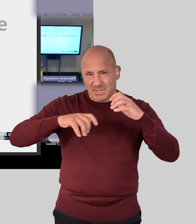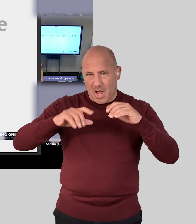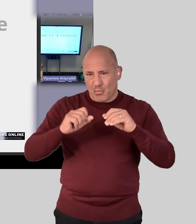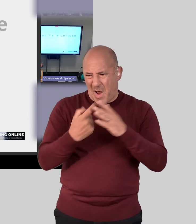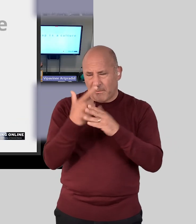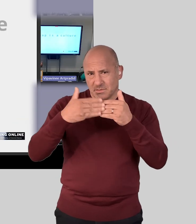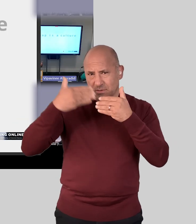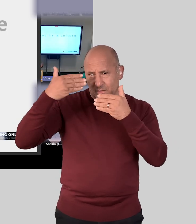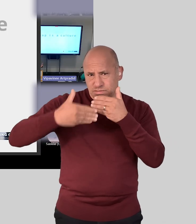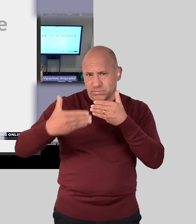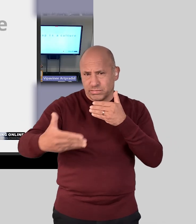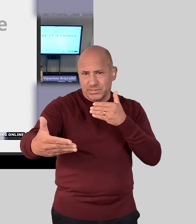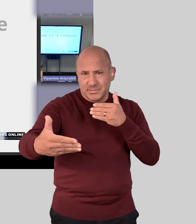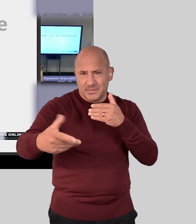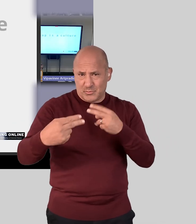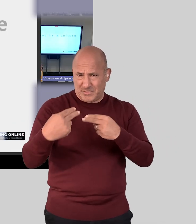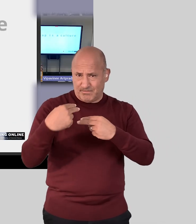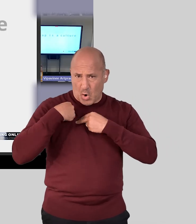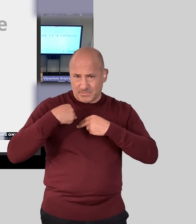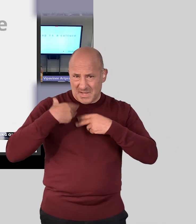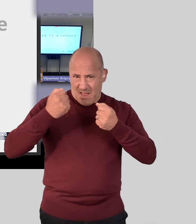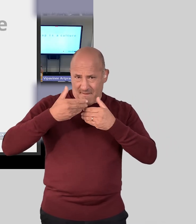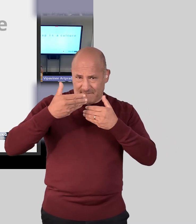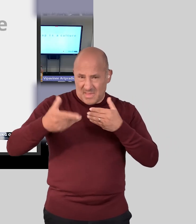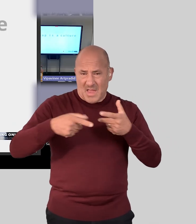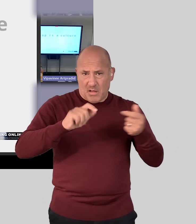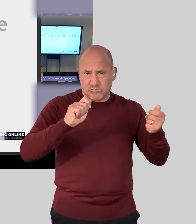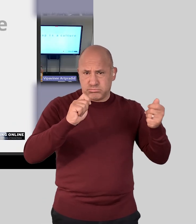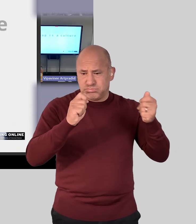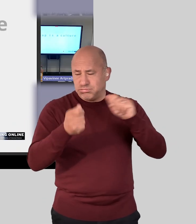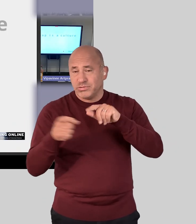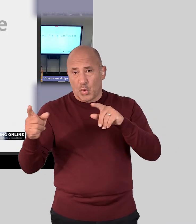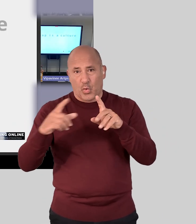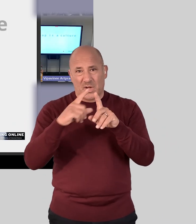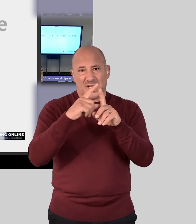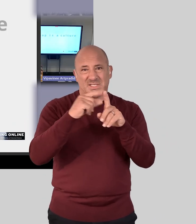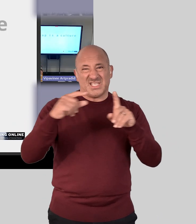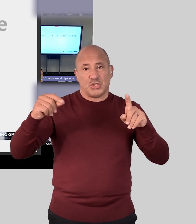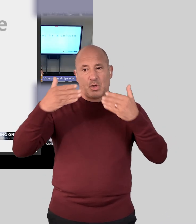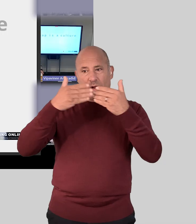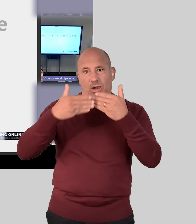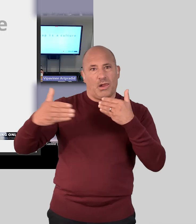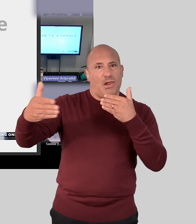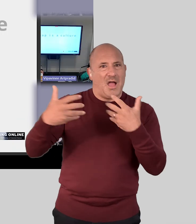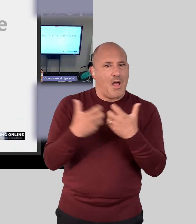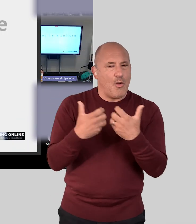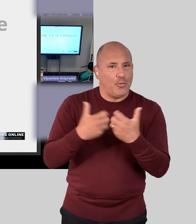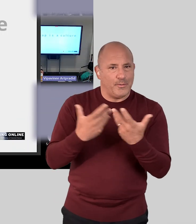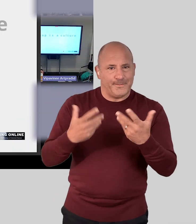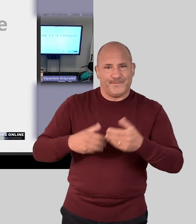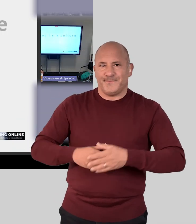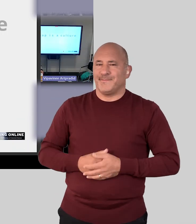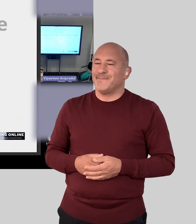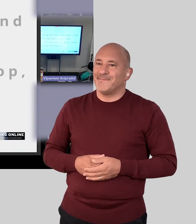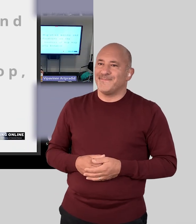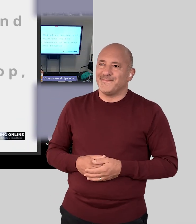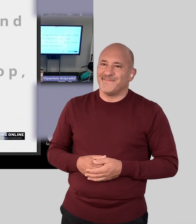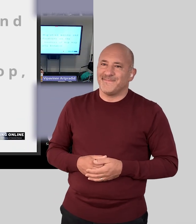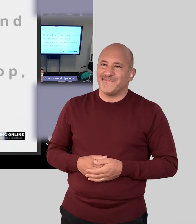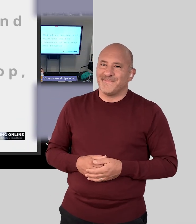its legacy, the responsibility it carries, and its evolving role in the digital era.